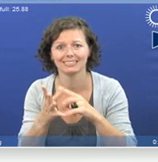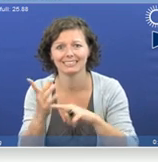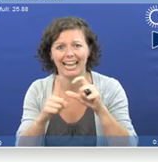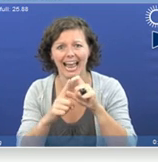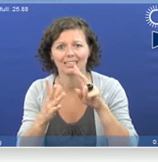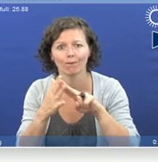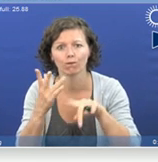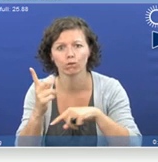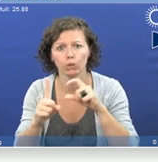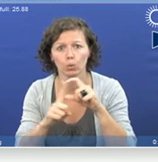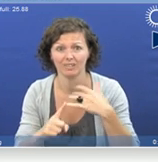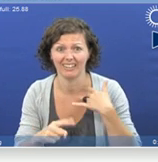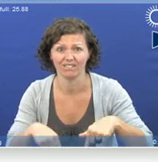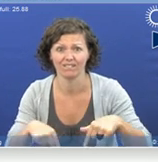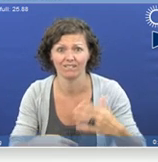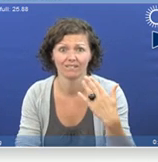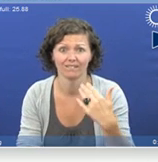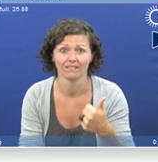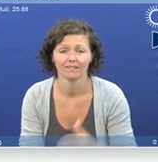I'm not